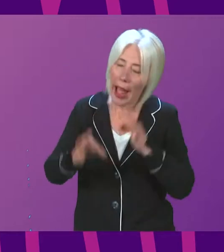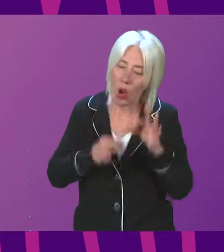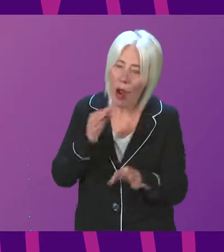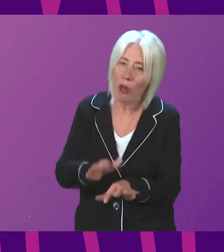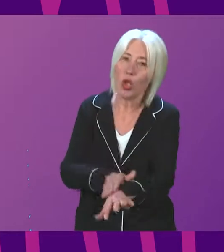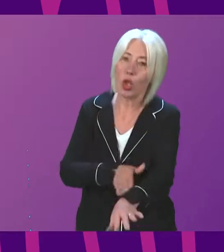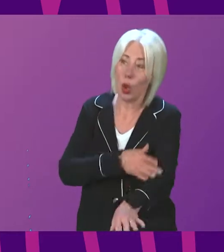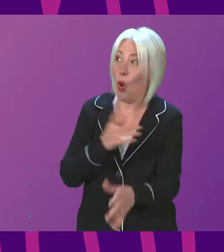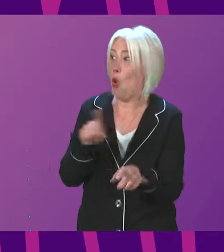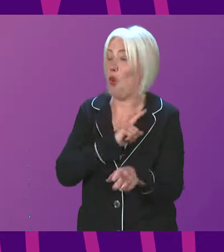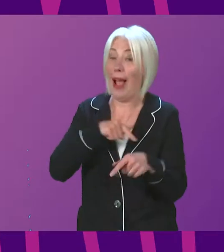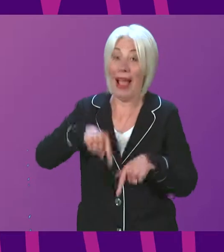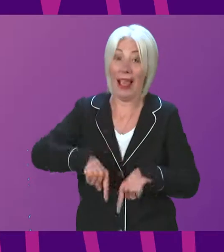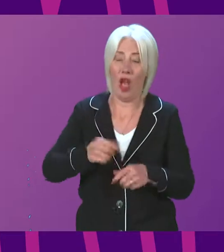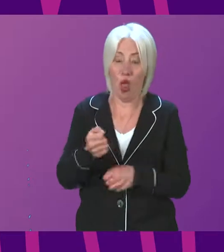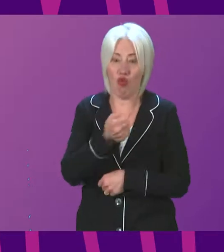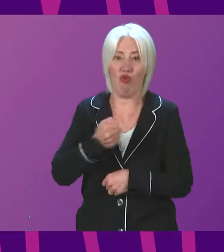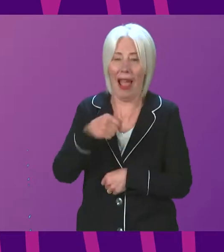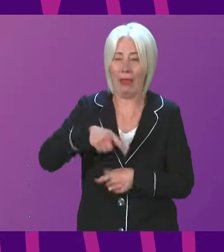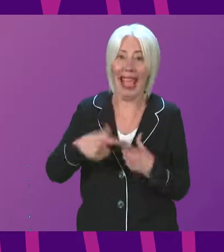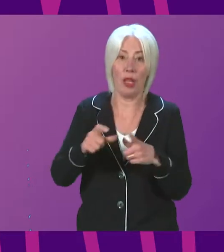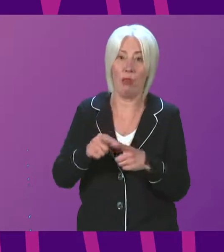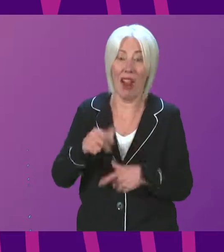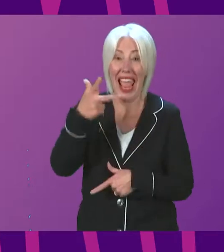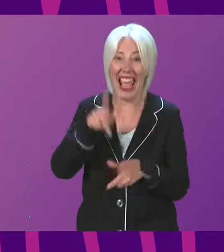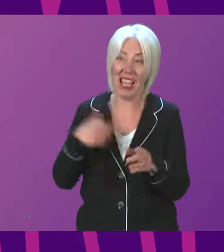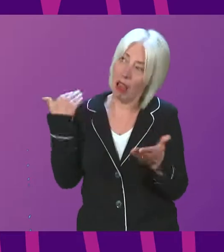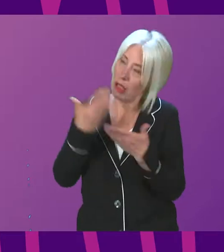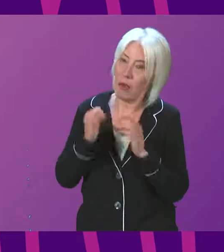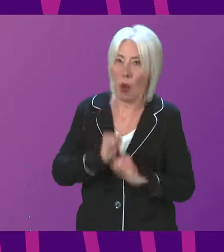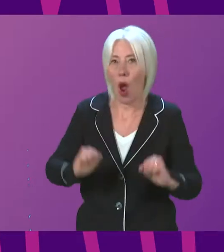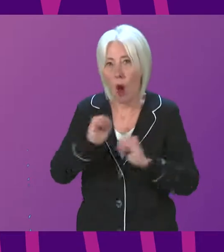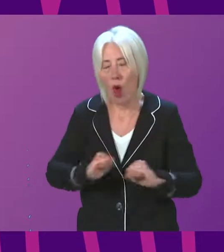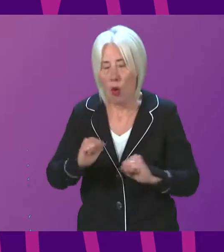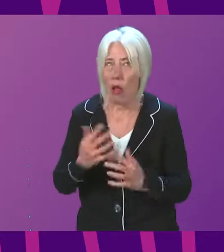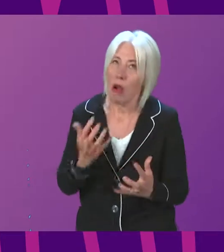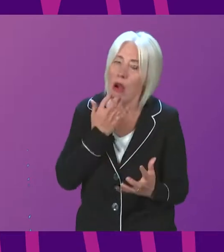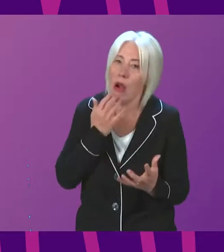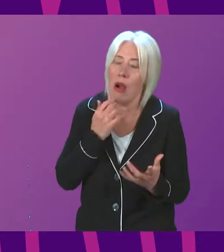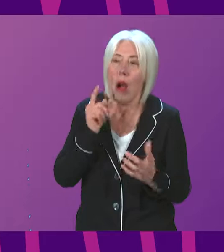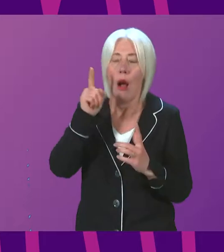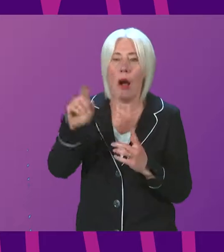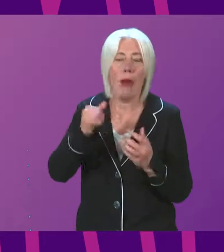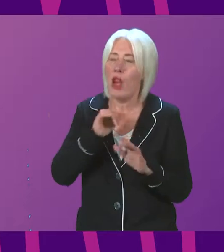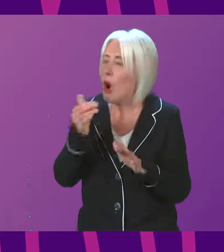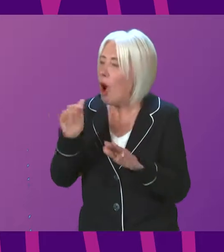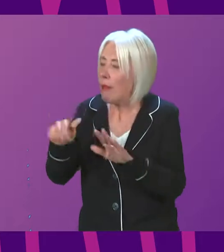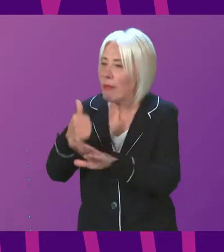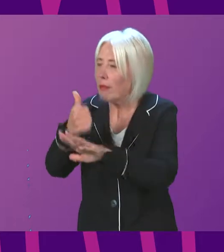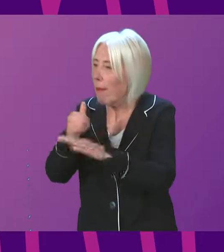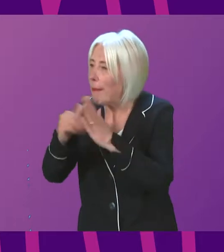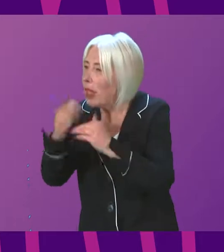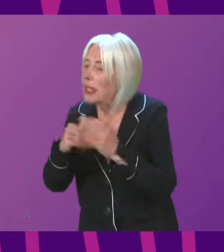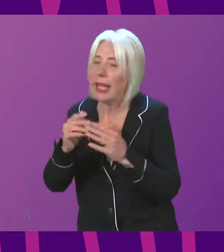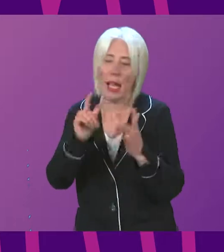Edinburgh Tram Inquiry into its eighth year, and this could be due to a lack of infrastructure, including not having an initial building, website or IT